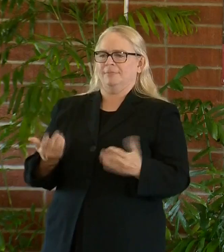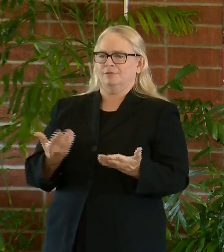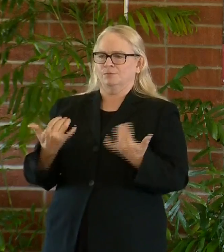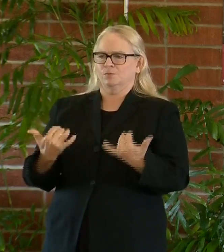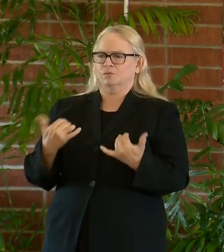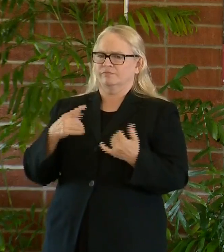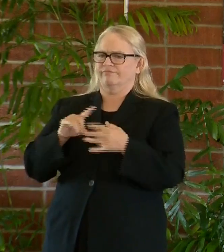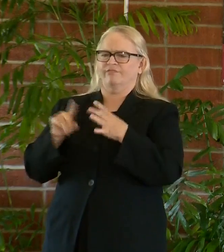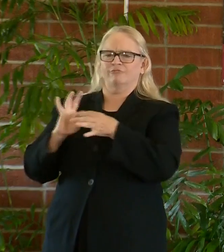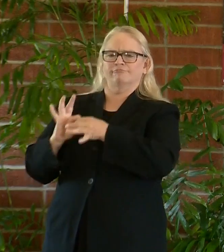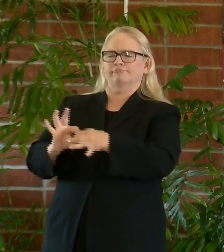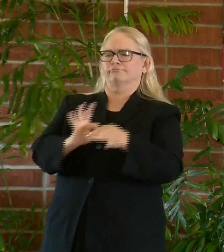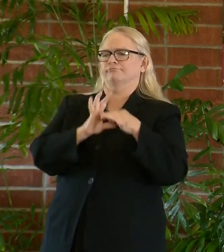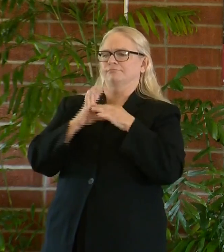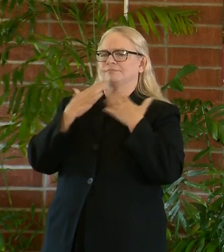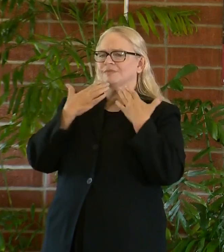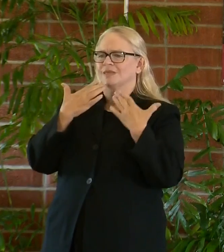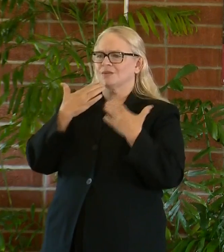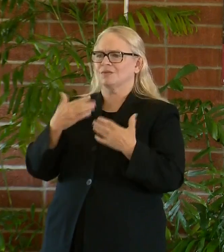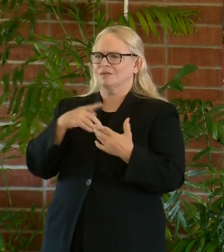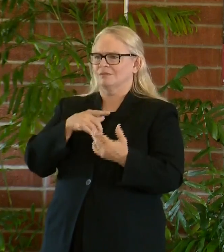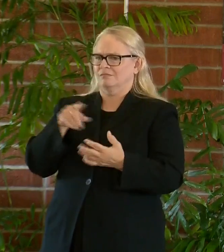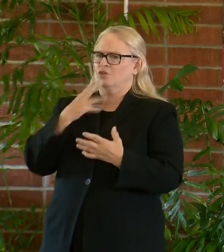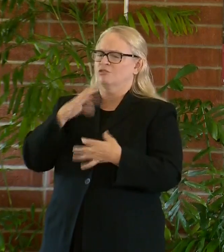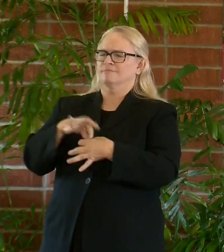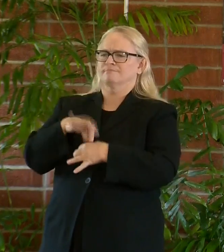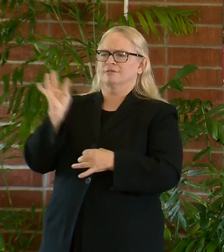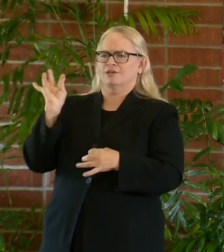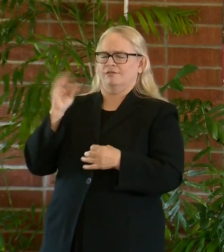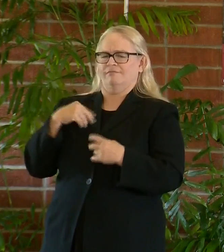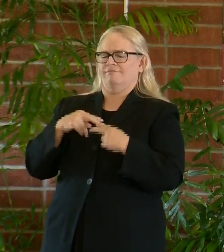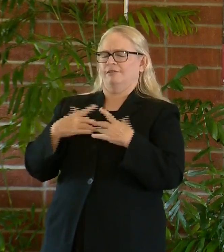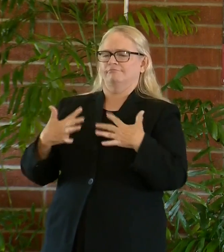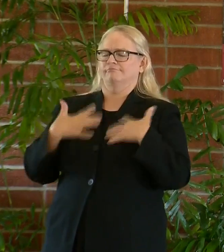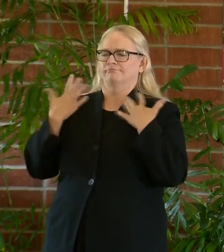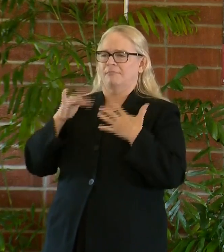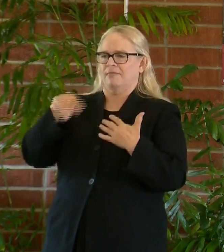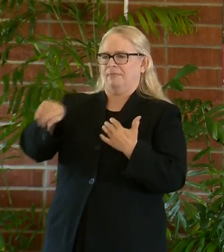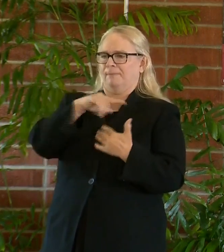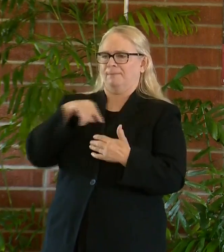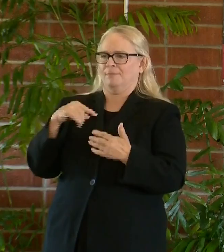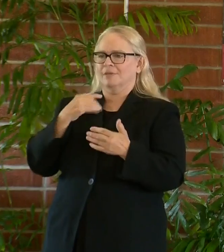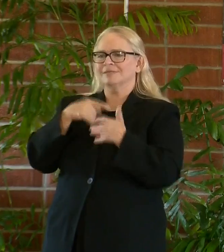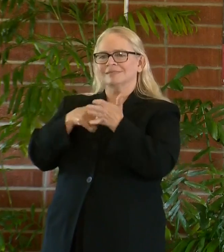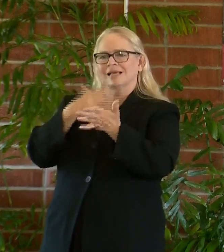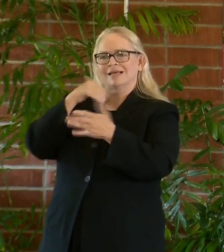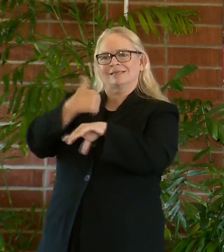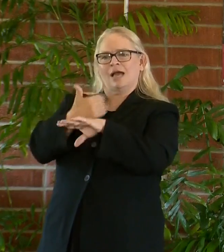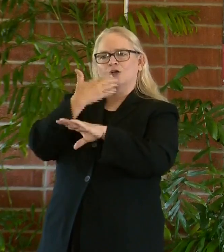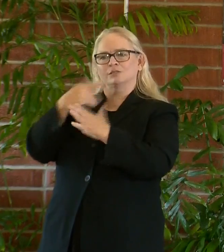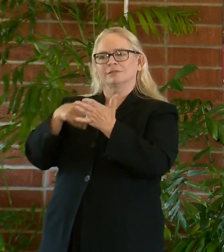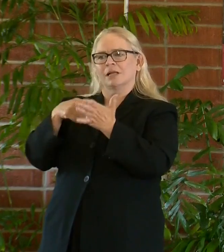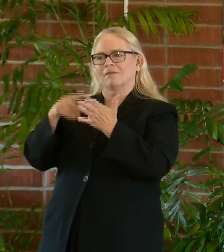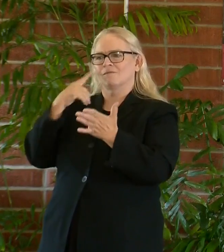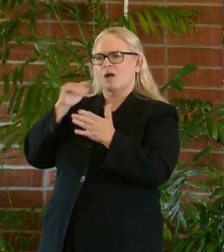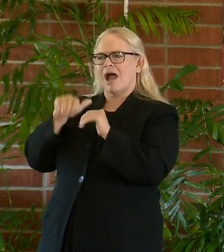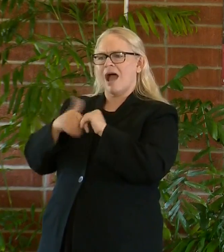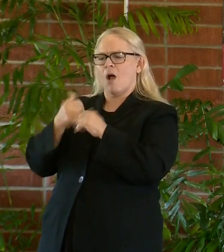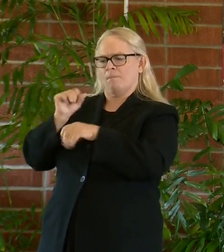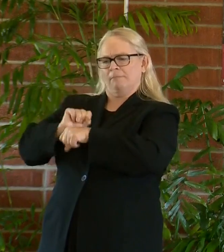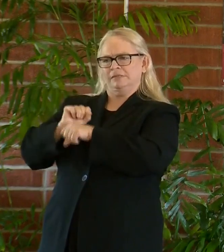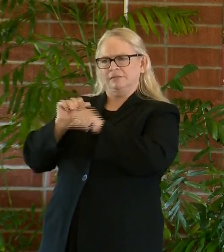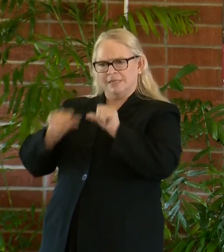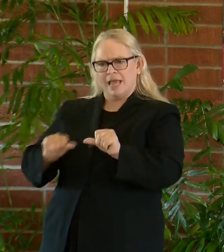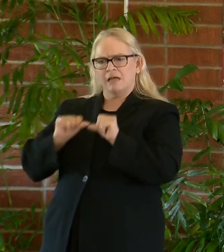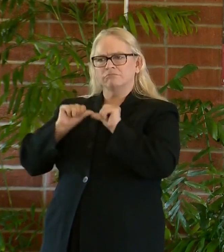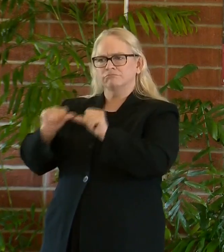spirit, an example of what business can do and should do in partnership with local health